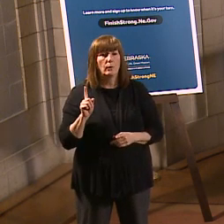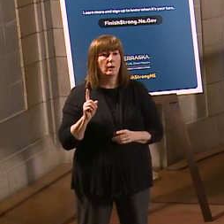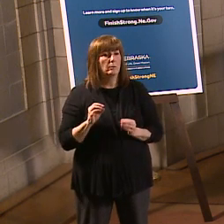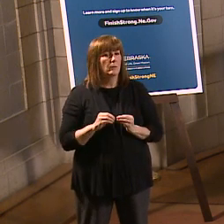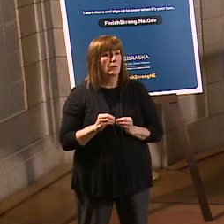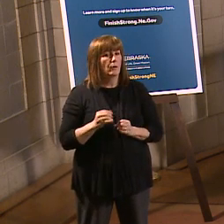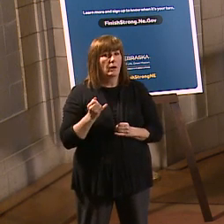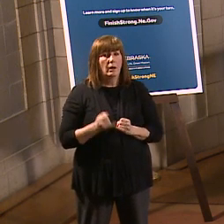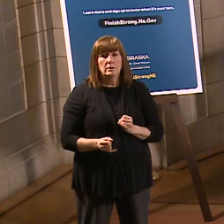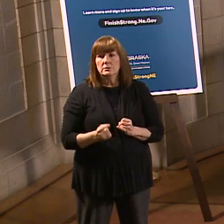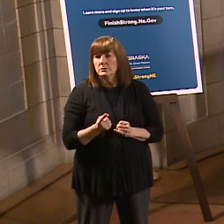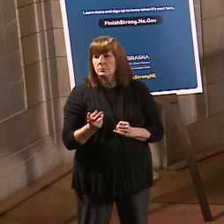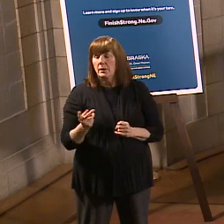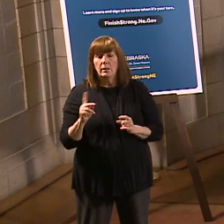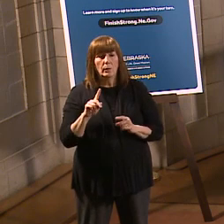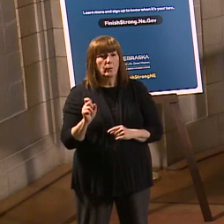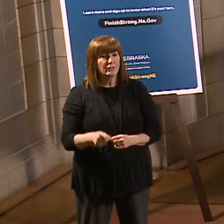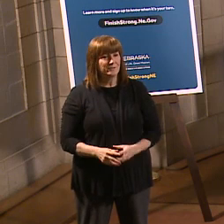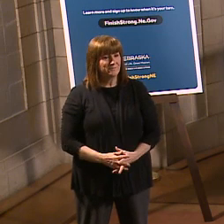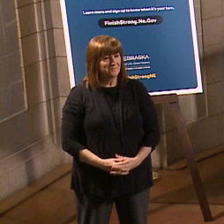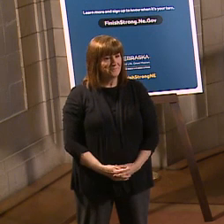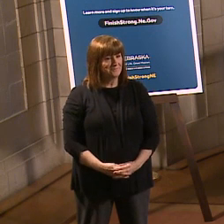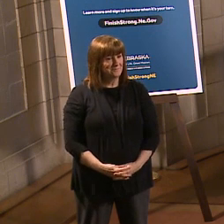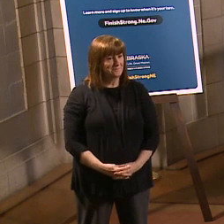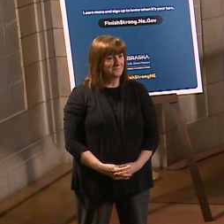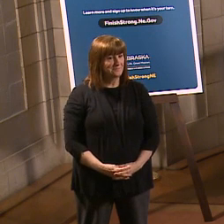questions. Time for just a couple more questions.